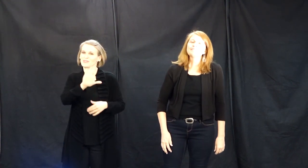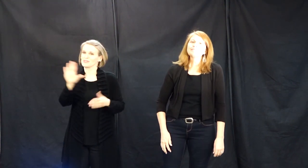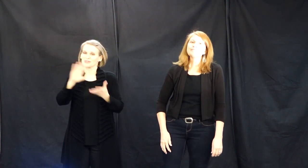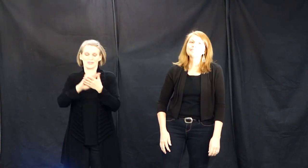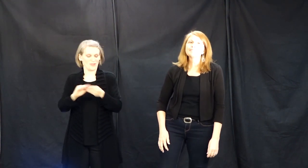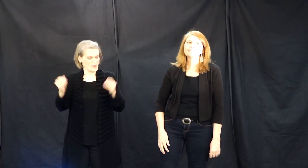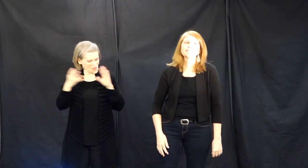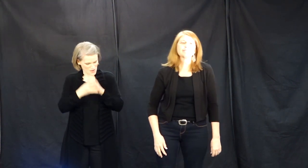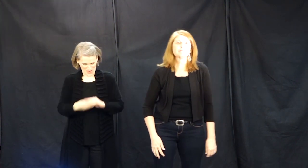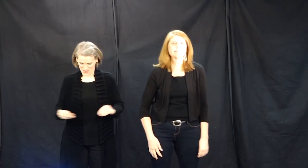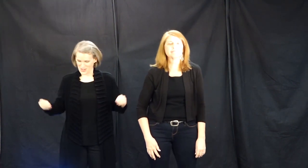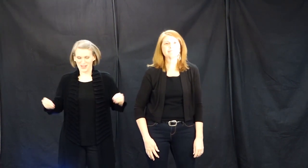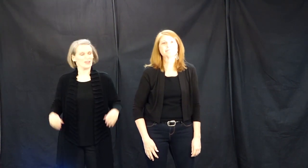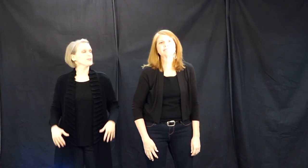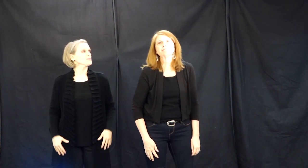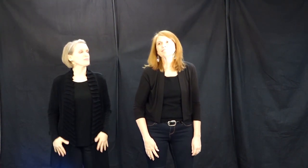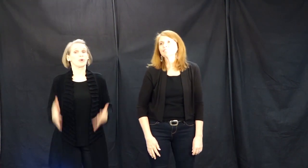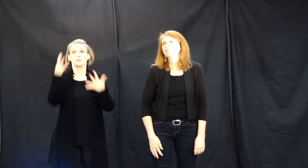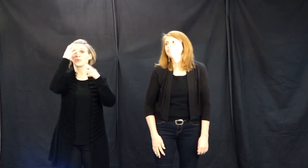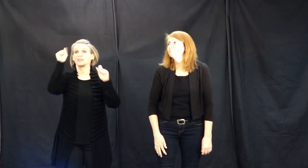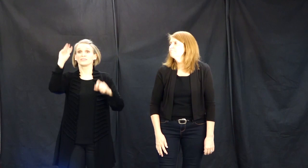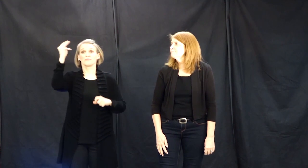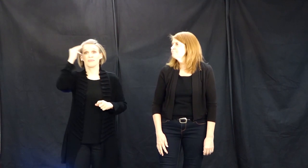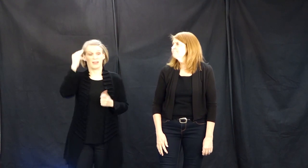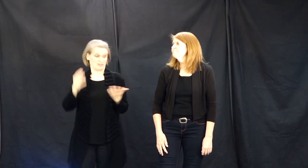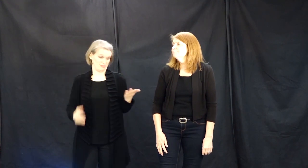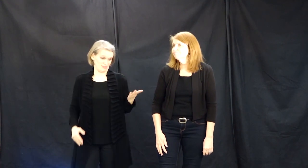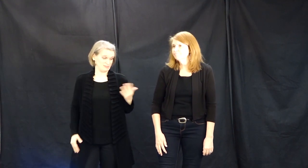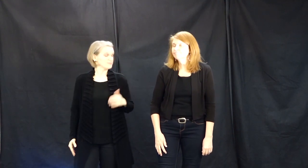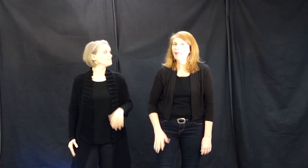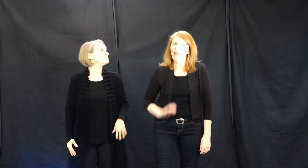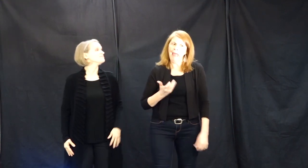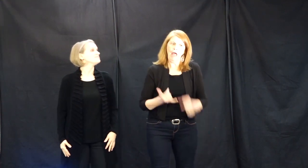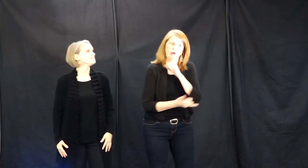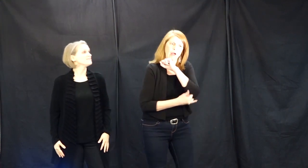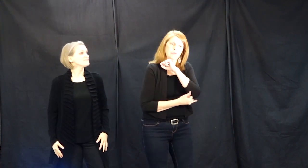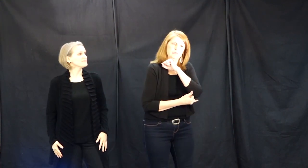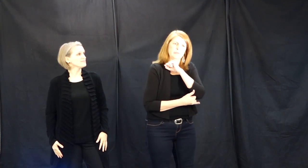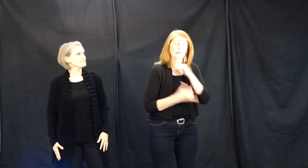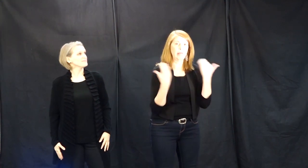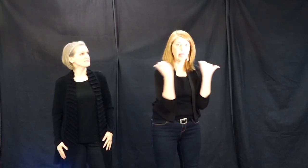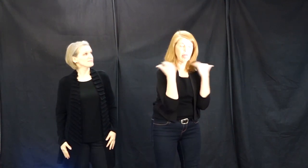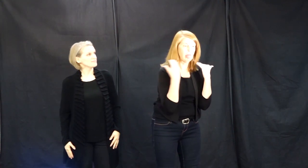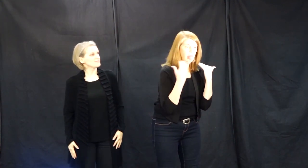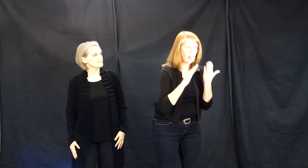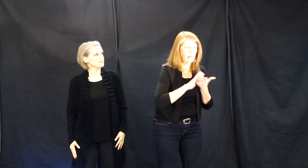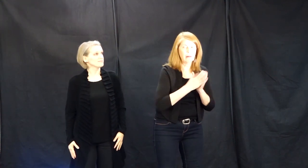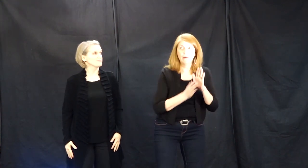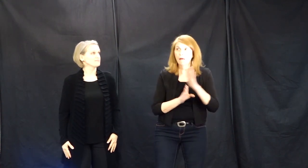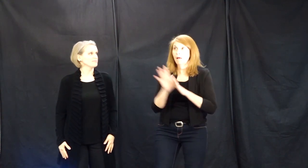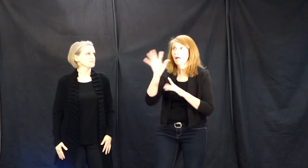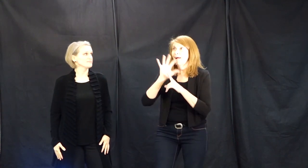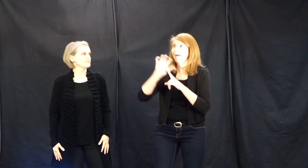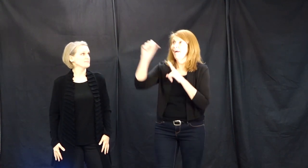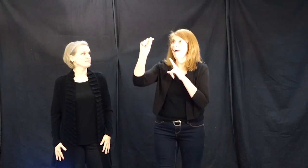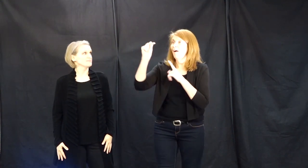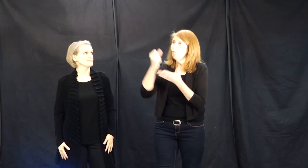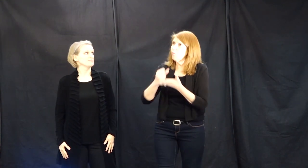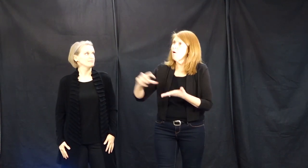your story? President Madison, he took our country from bankruptcy to prosperity. I hate to admit it, but he doesn't get